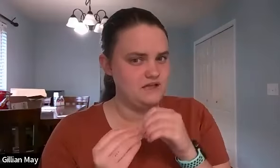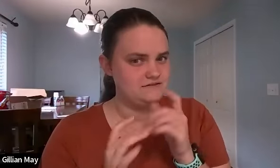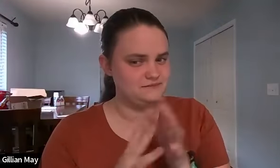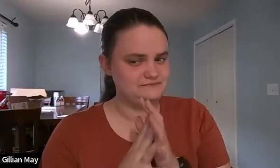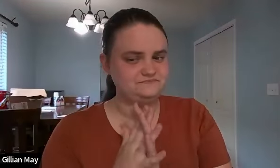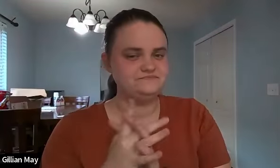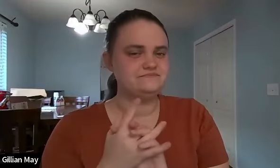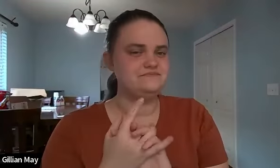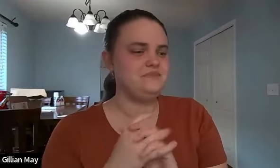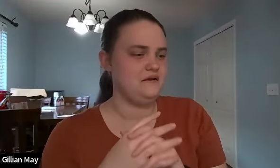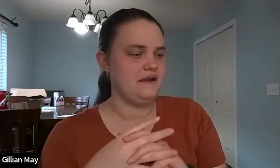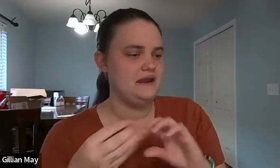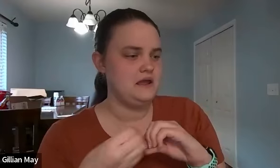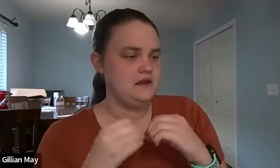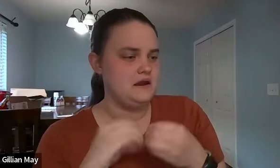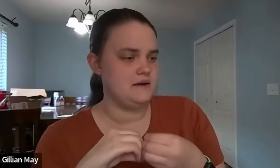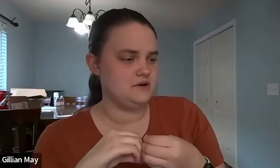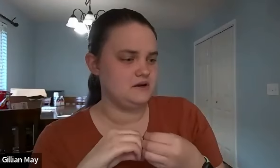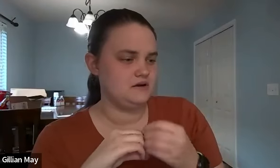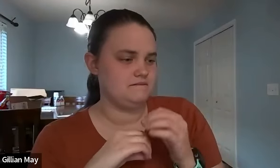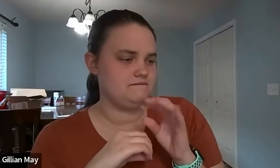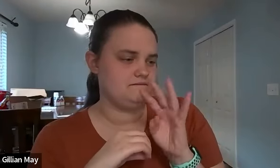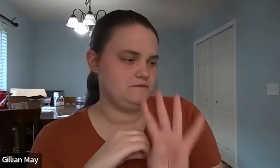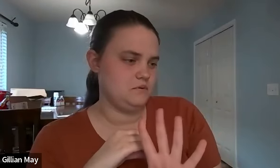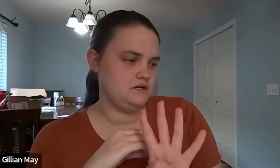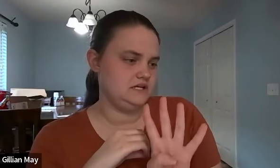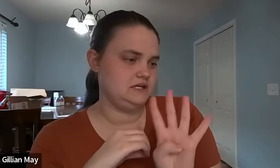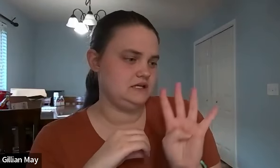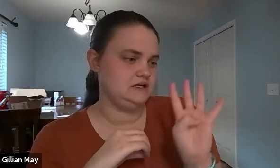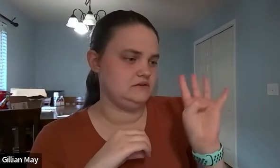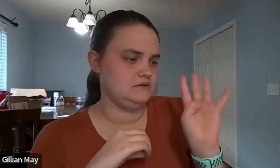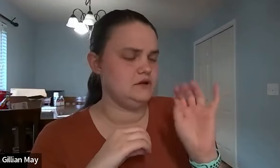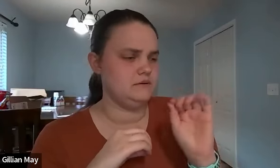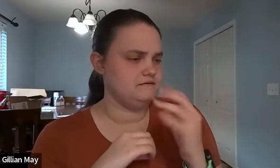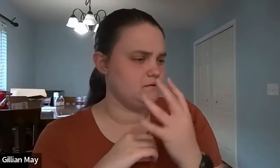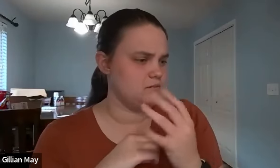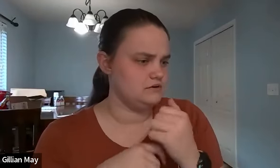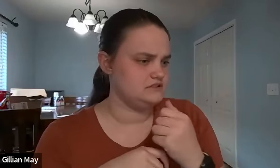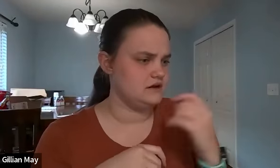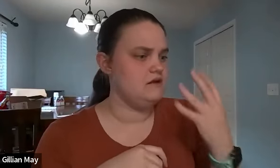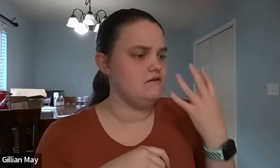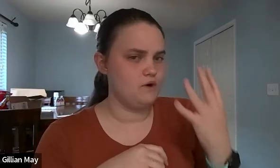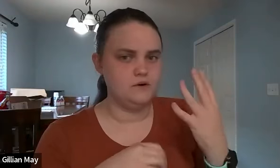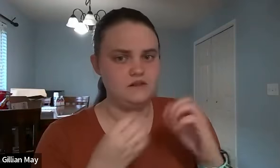left. All right. Number 40, or no, wait, 4 more. Sorry. 4 more left.